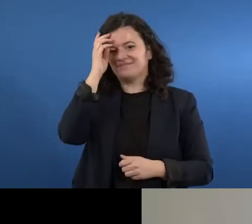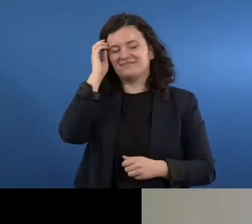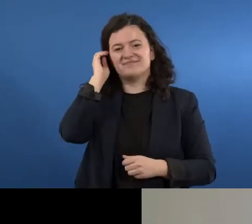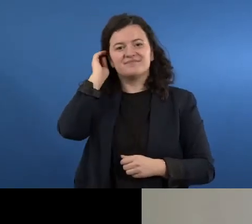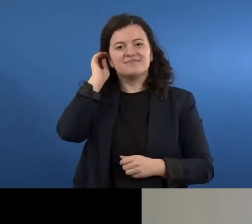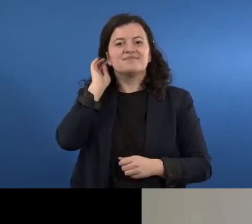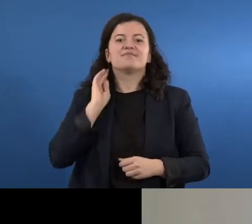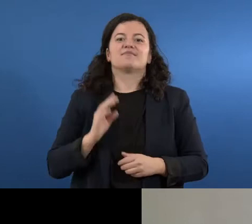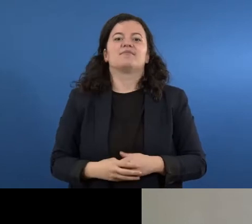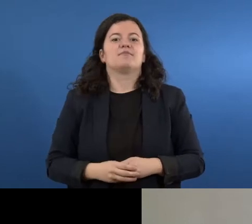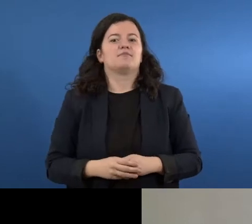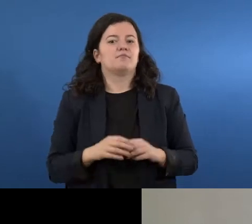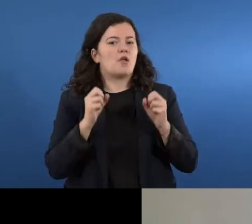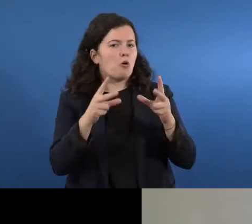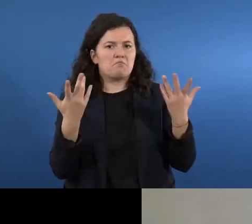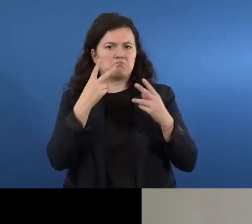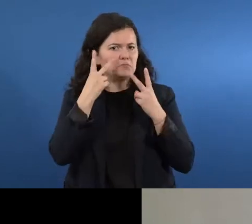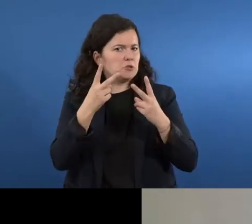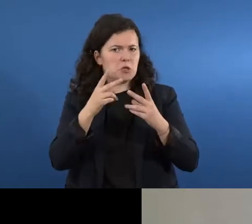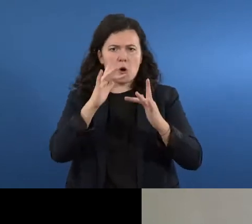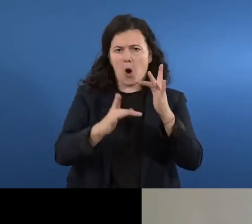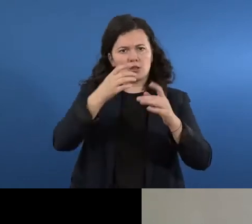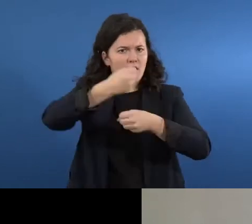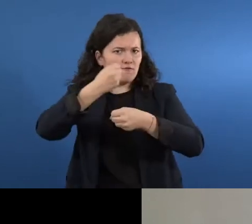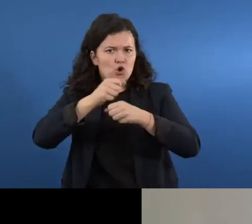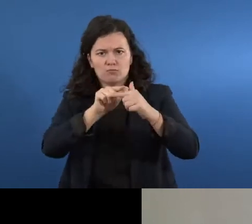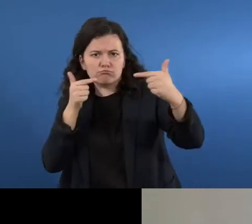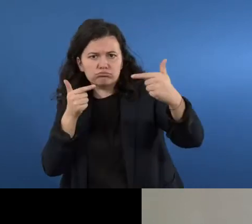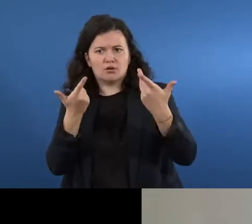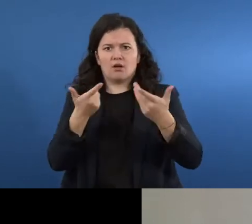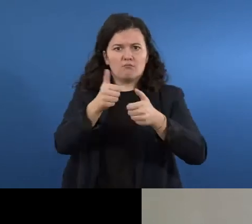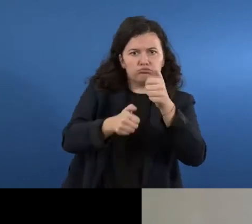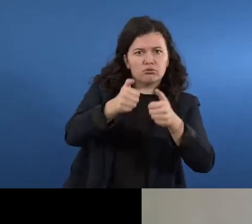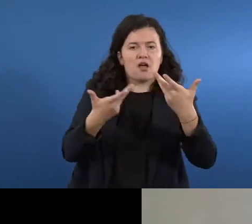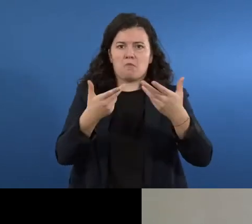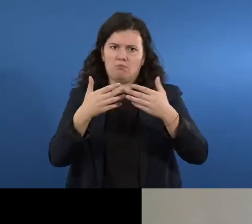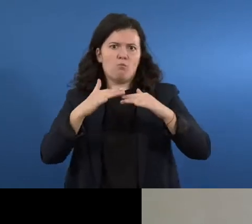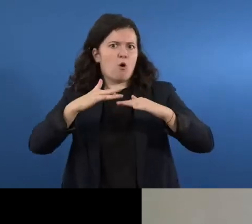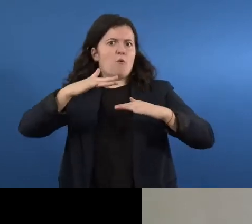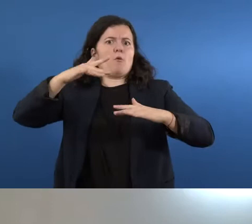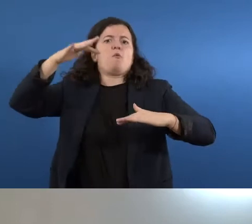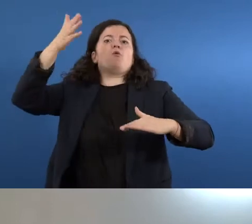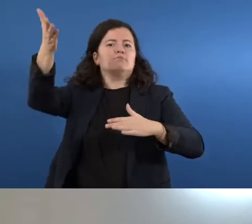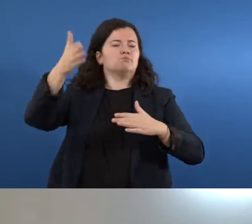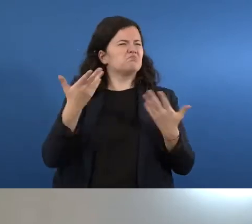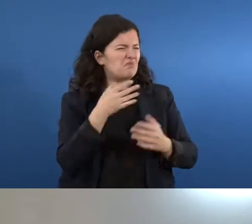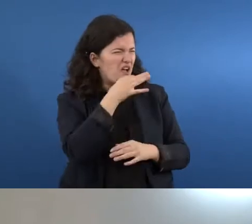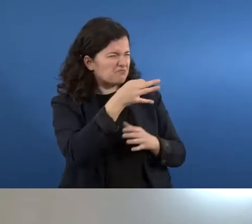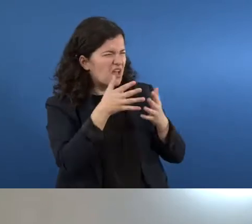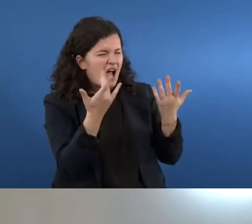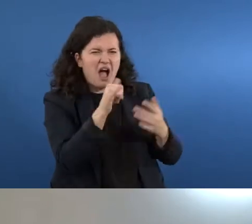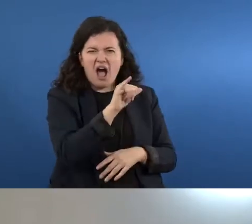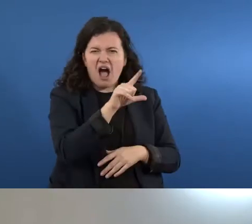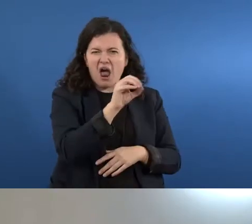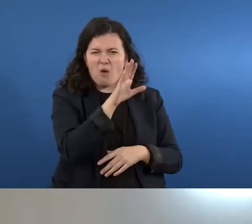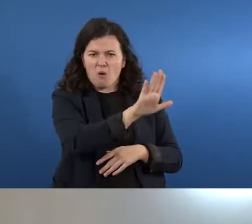so digital jobs are on the rise. We know that, and that's why we're also here. But can you please explain how the ILO, the International